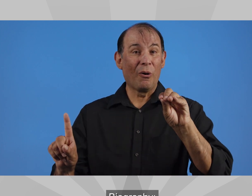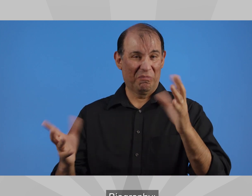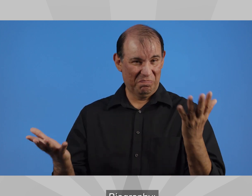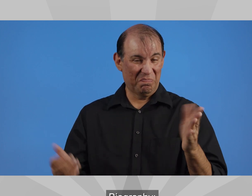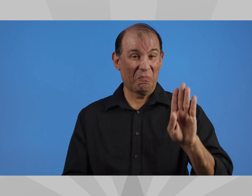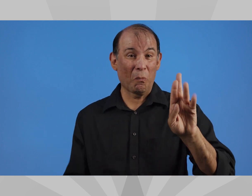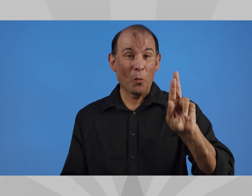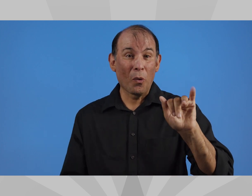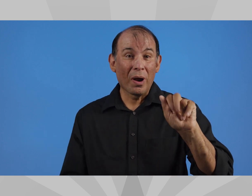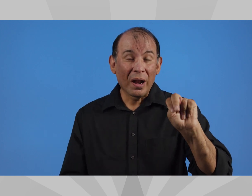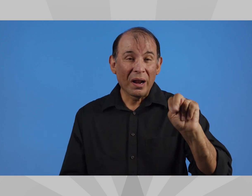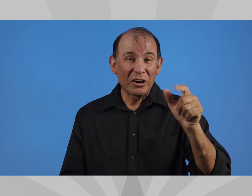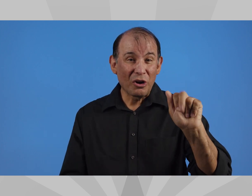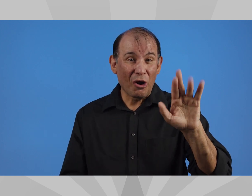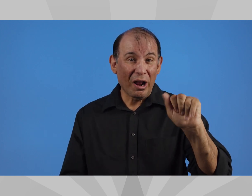Biography.